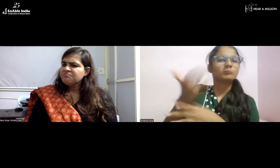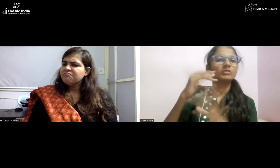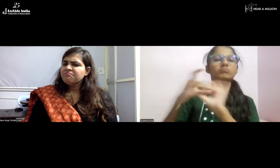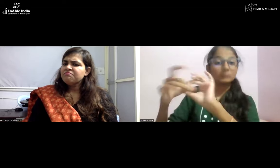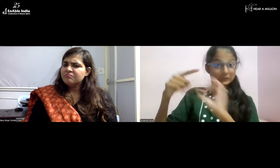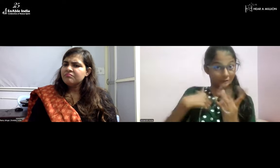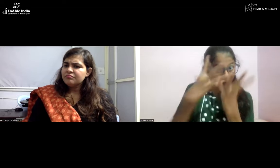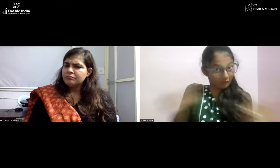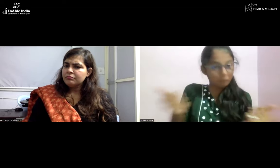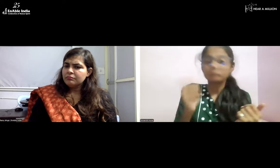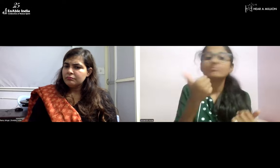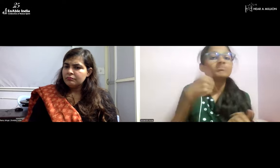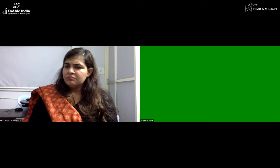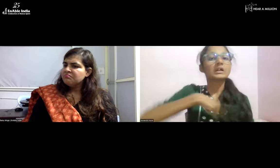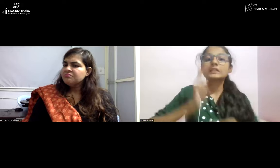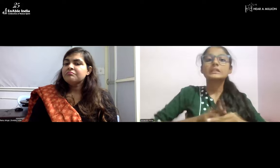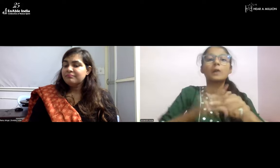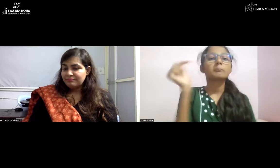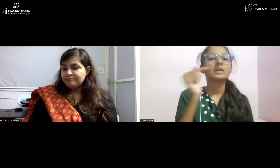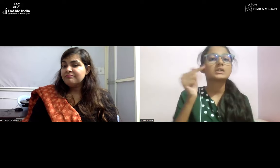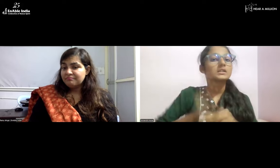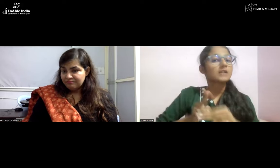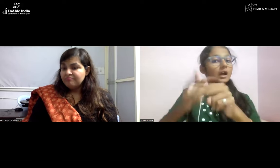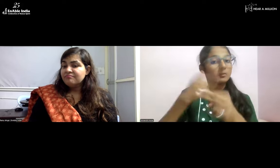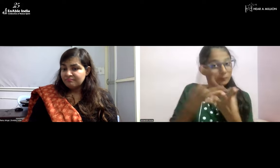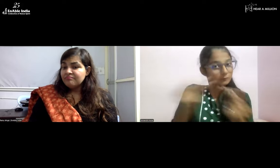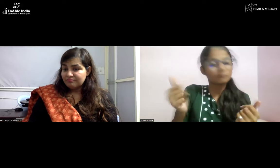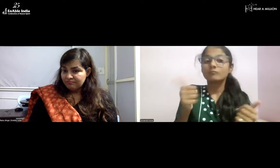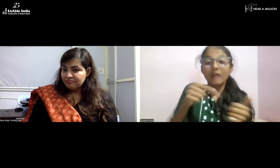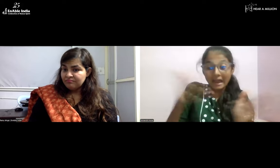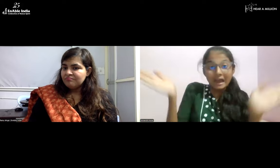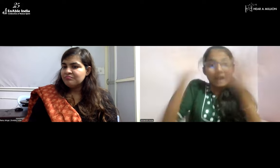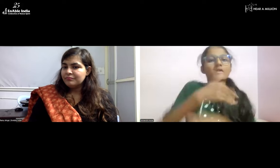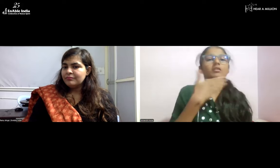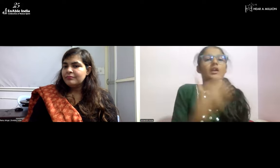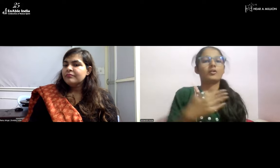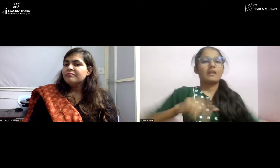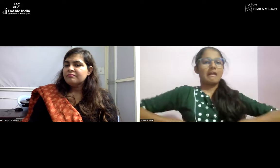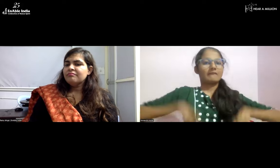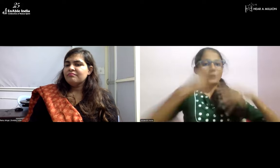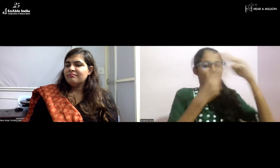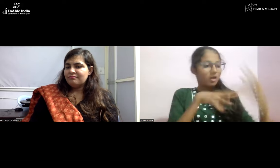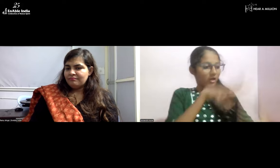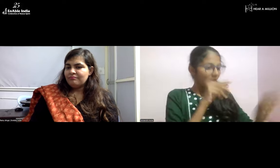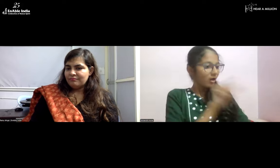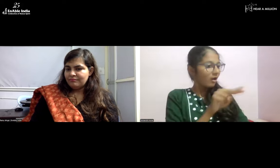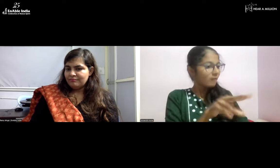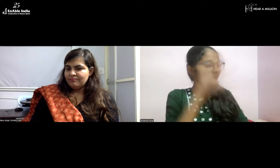to job, accessibility, uh, I mean, there's everything there comparatively.